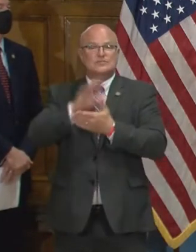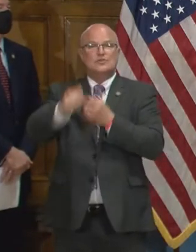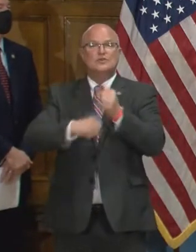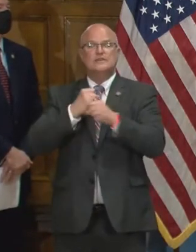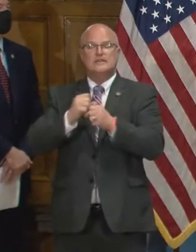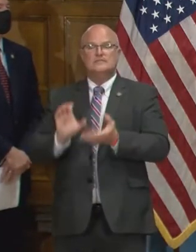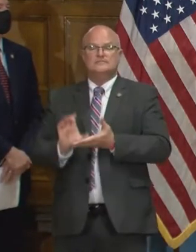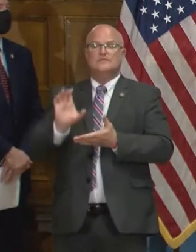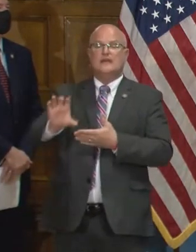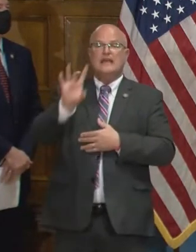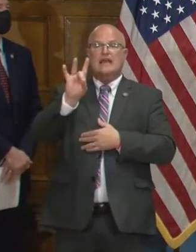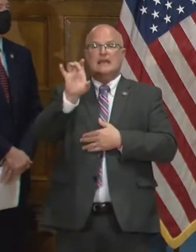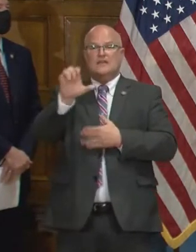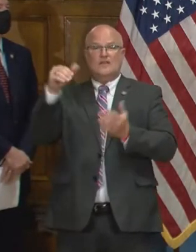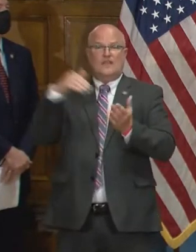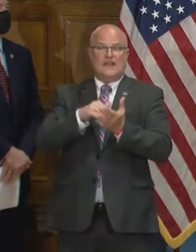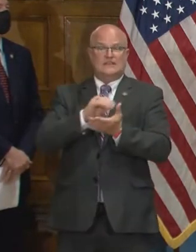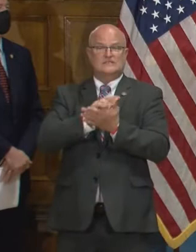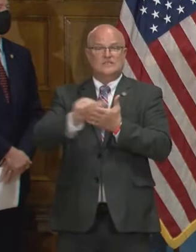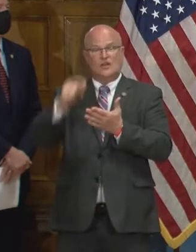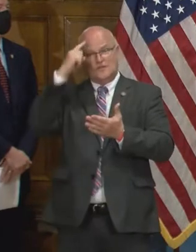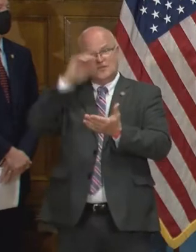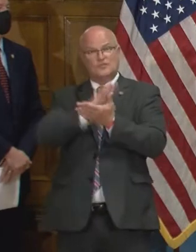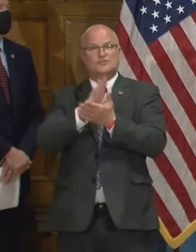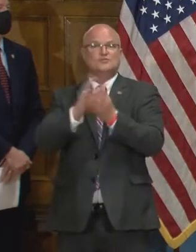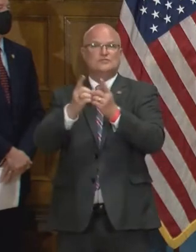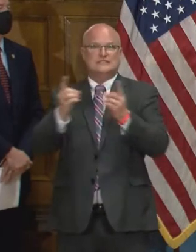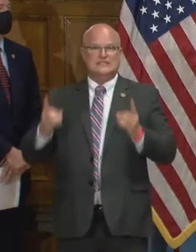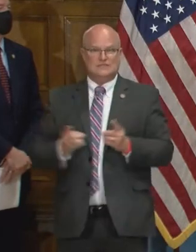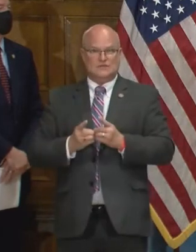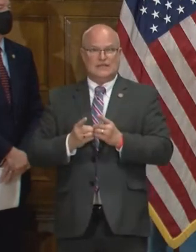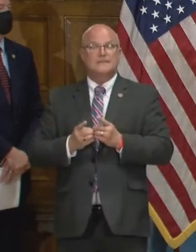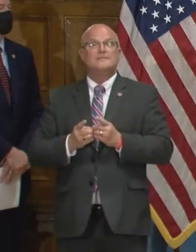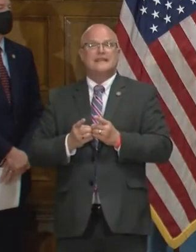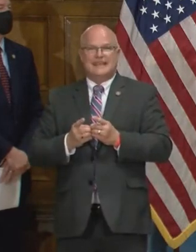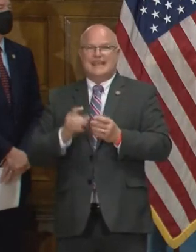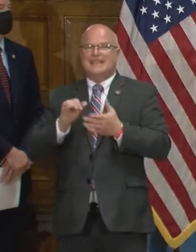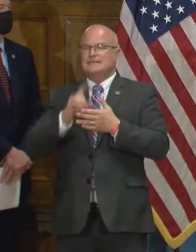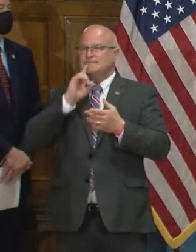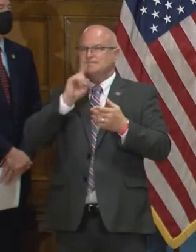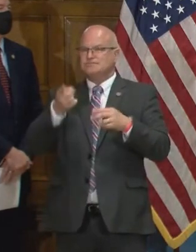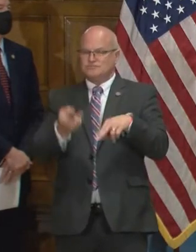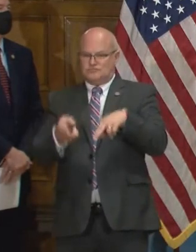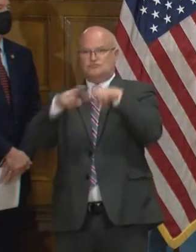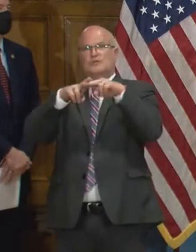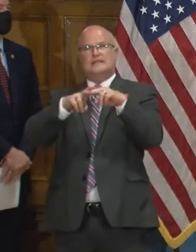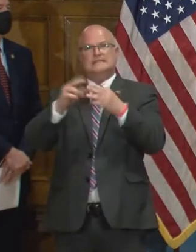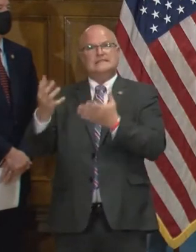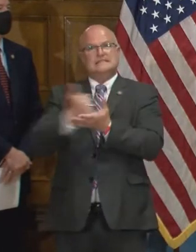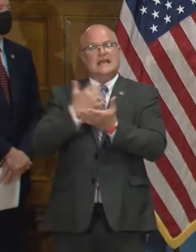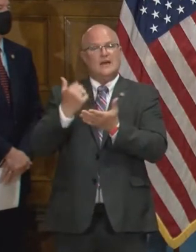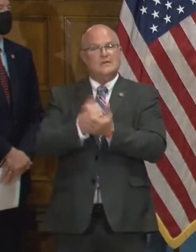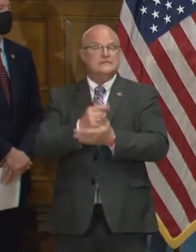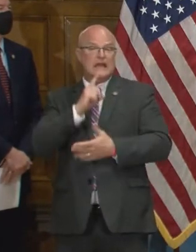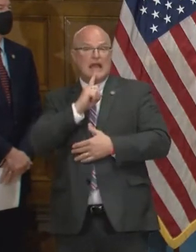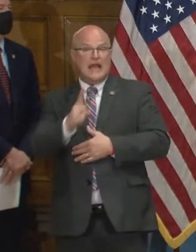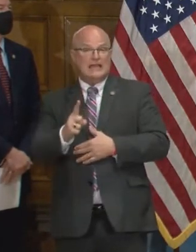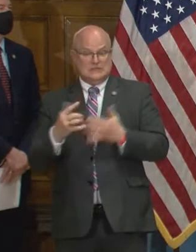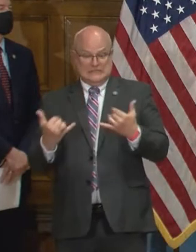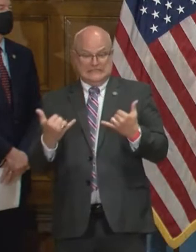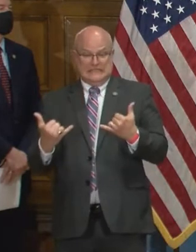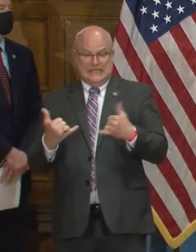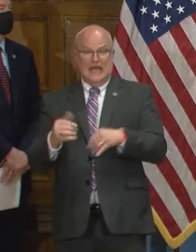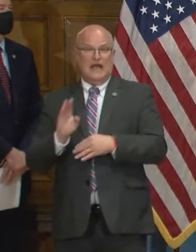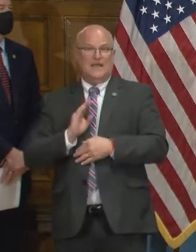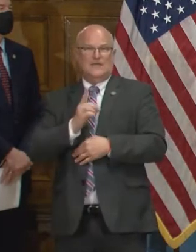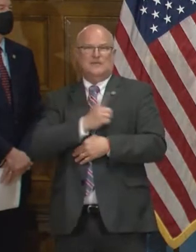nearly $800,000 to our school district. With that, we will definitely be raising salaries. Actually, tonight on